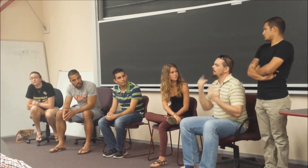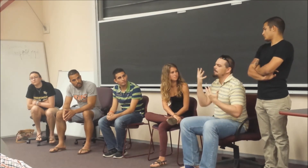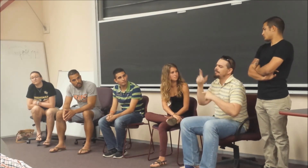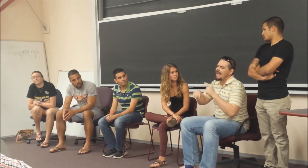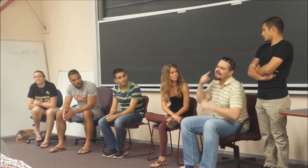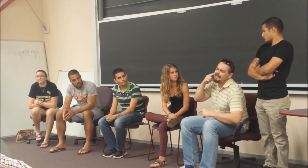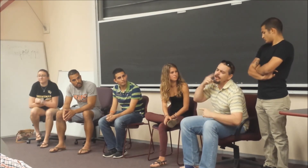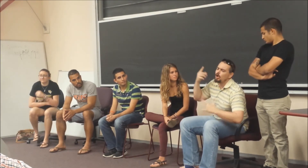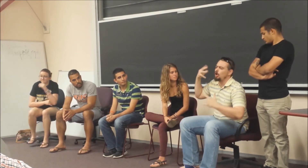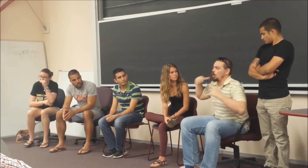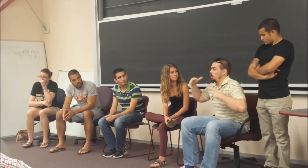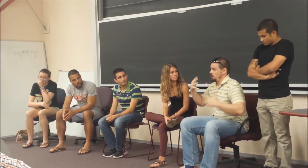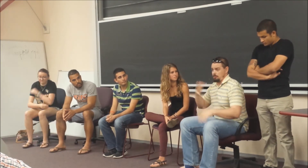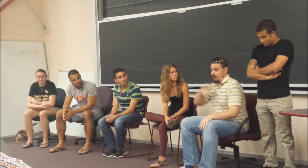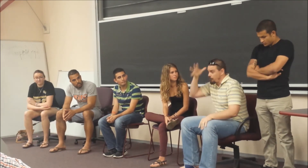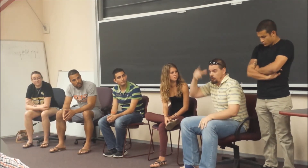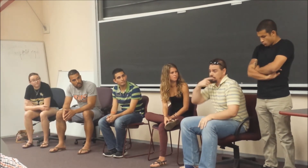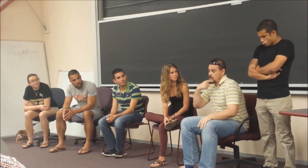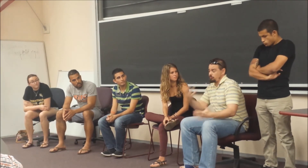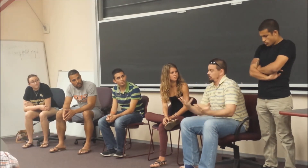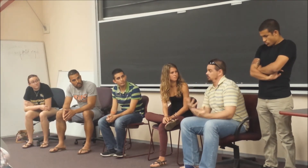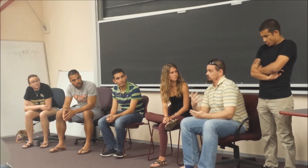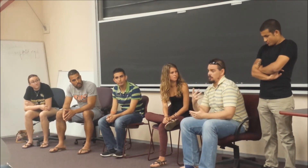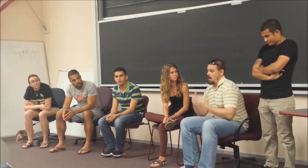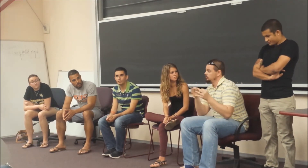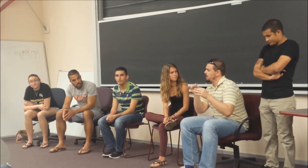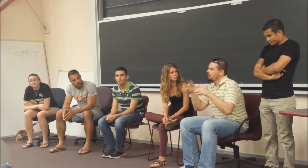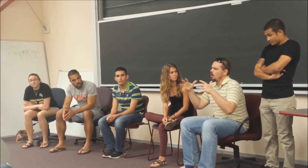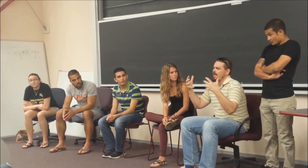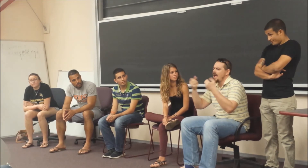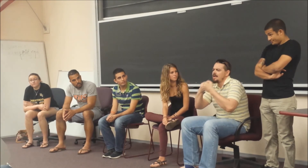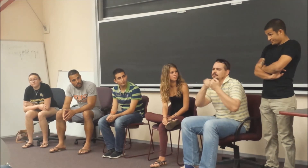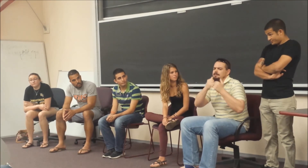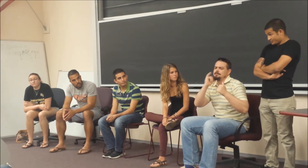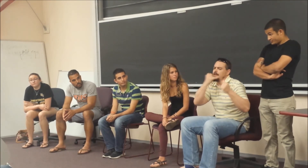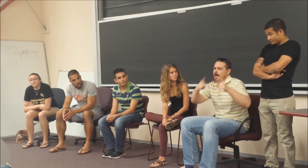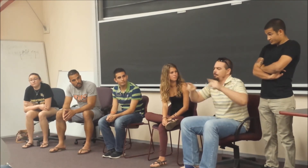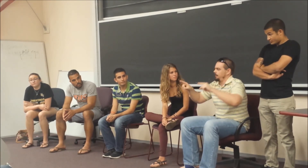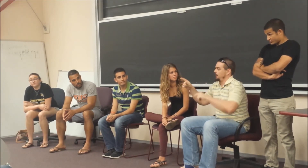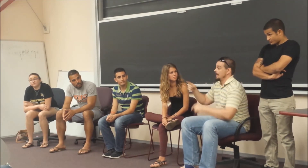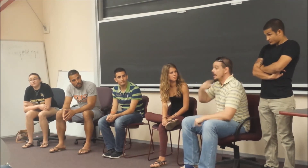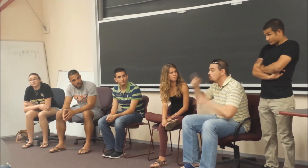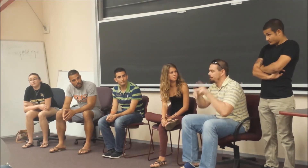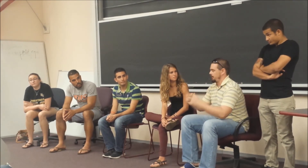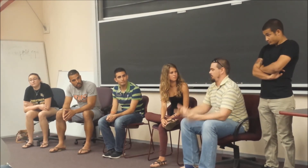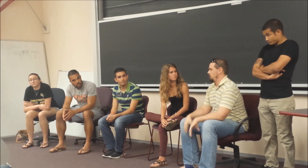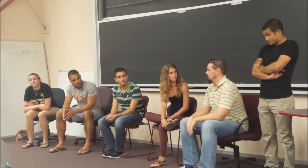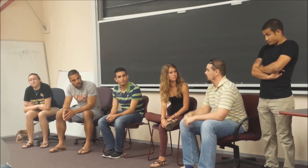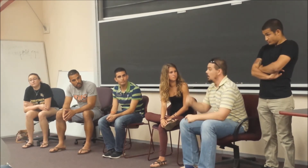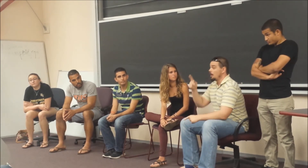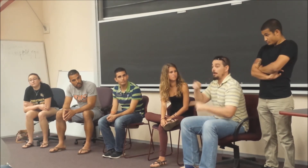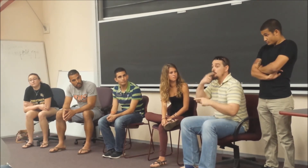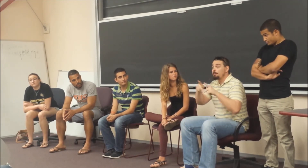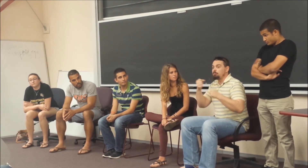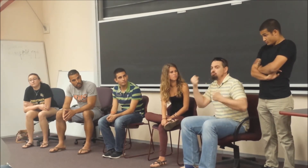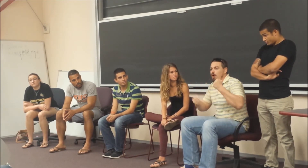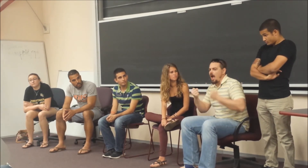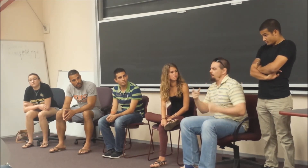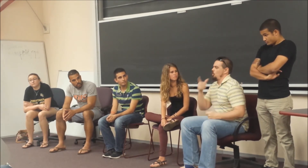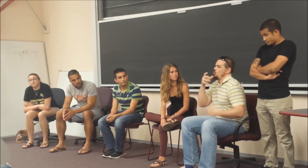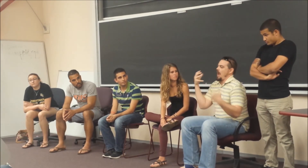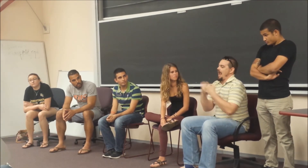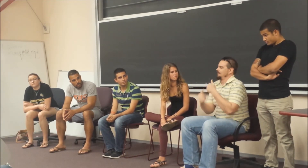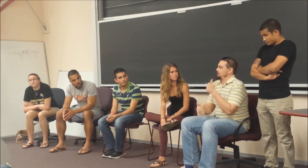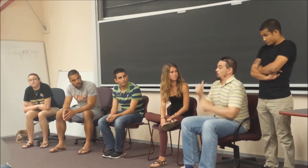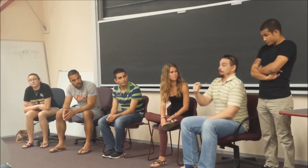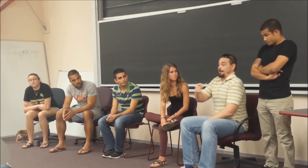that? So, you know, maybe we can't hear, but my father being hearing, you know, I mean, what about all the accidents that happen